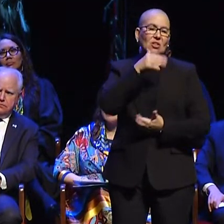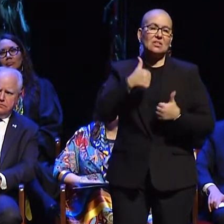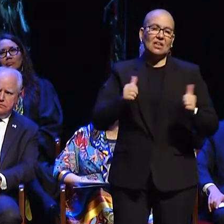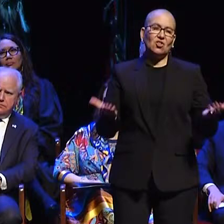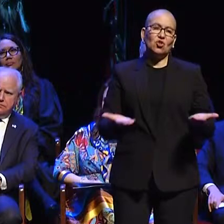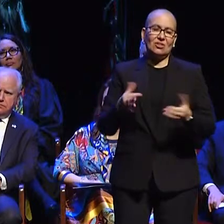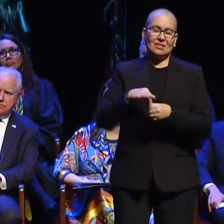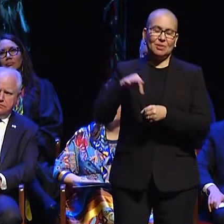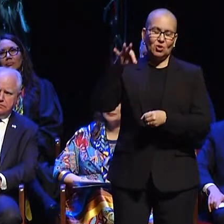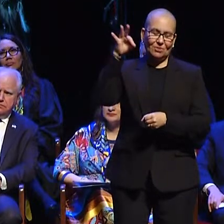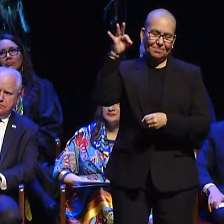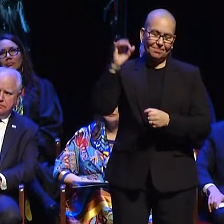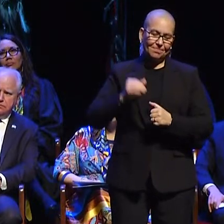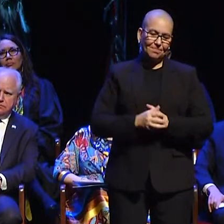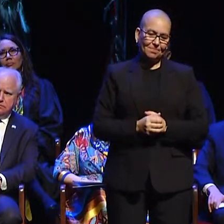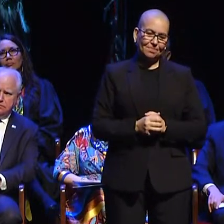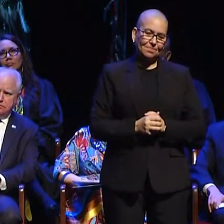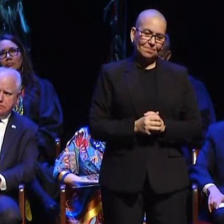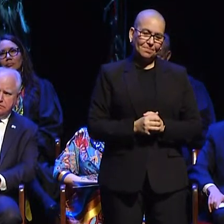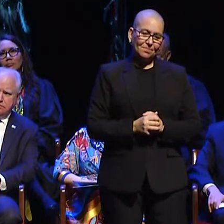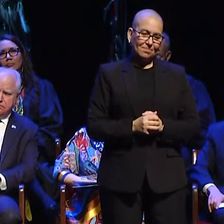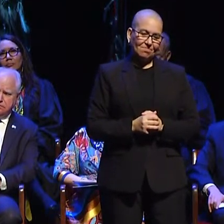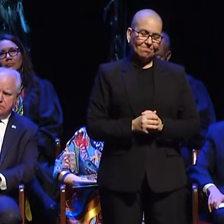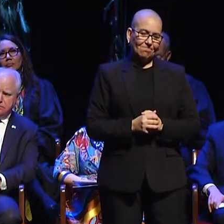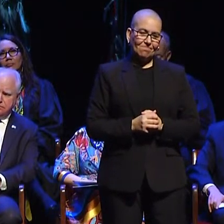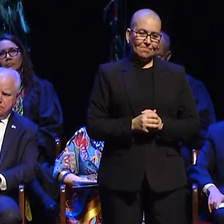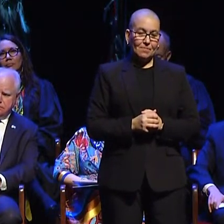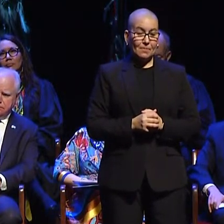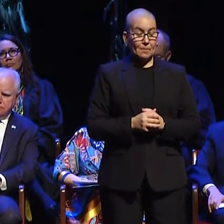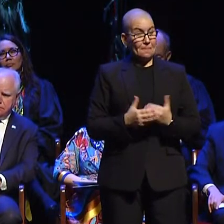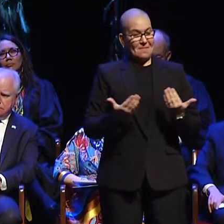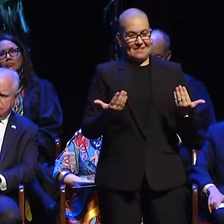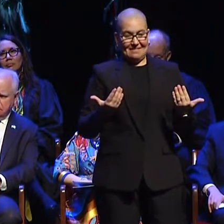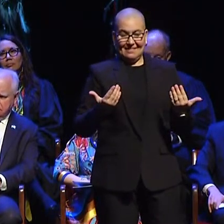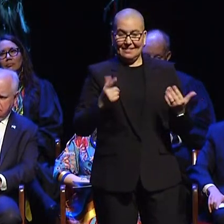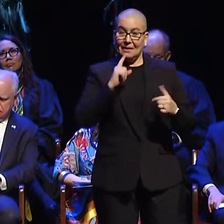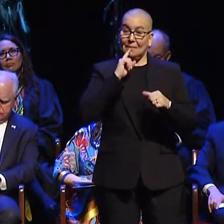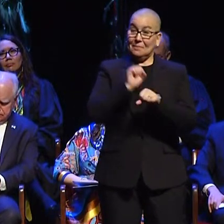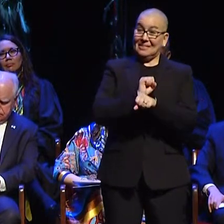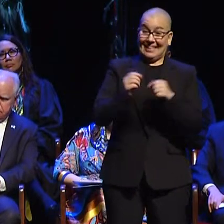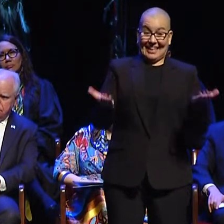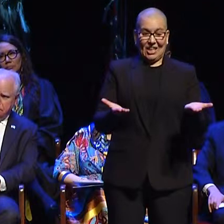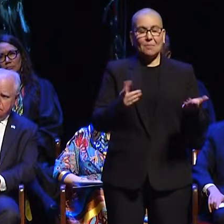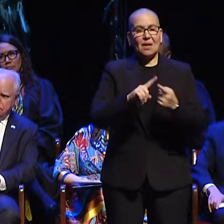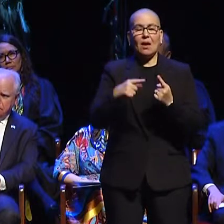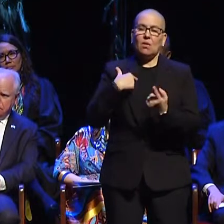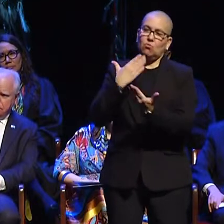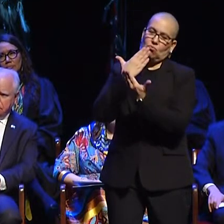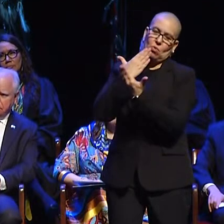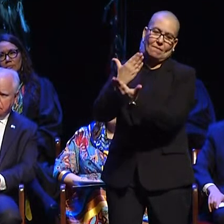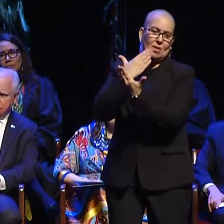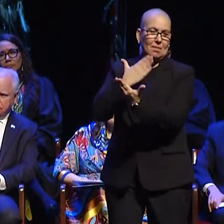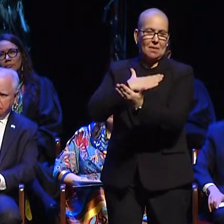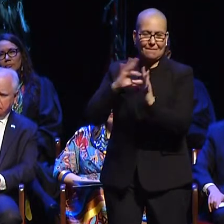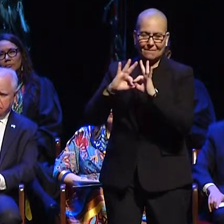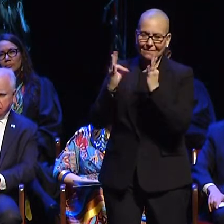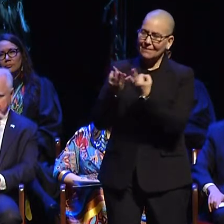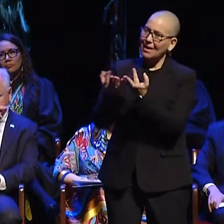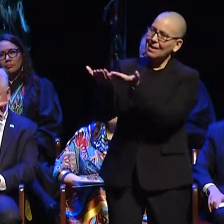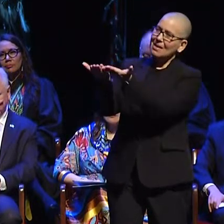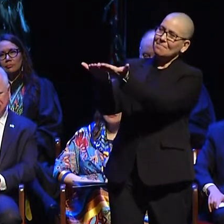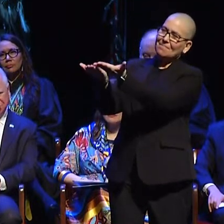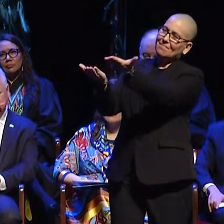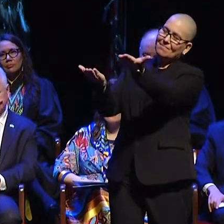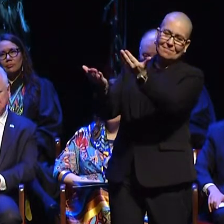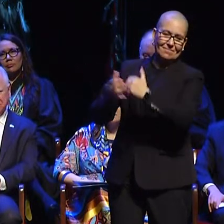Today, she's not here with us, and I know that I'm so grateful that my family has been able to come here today to be with me.